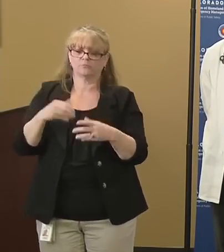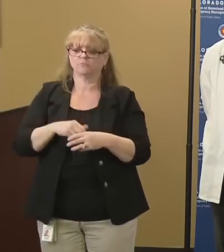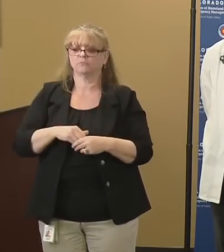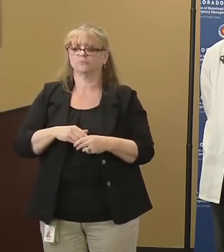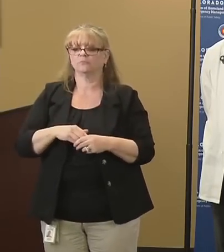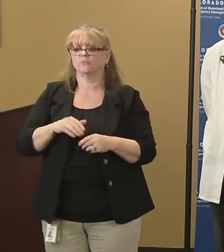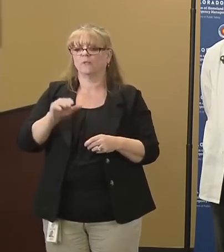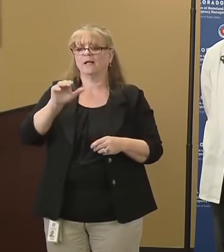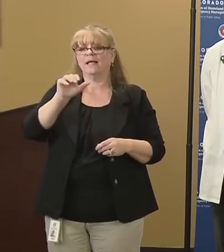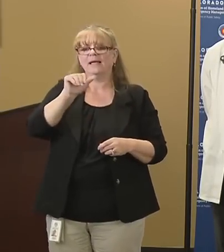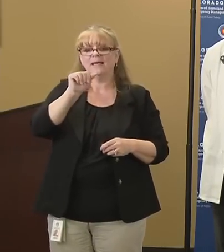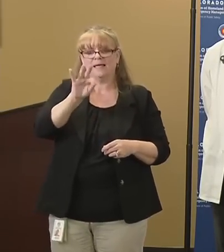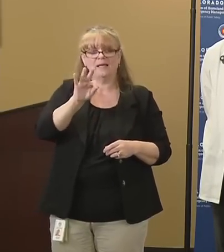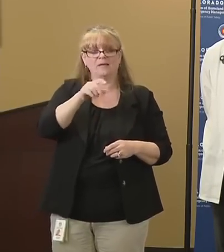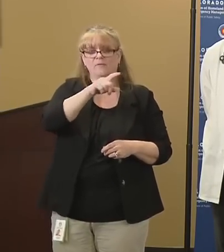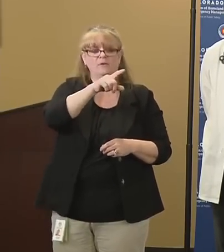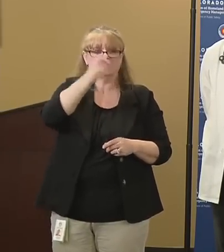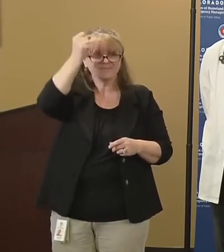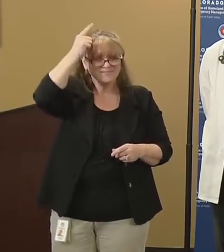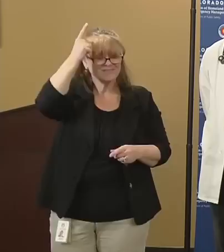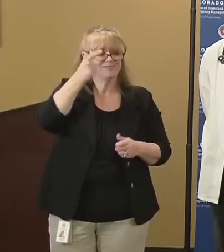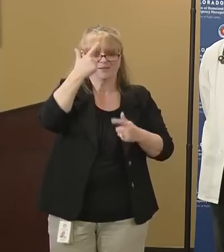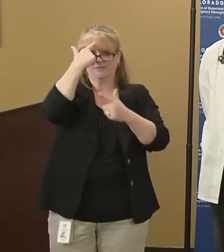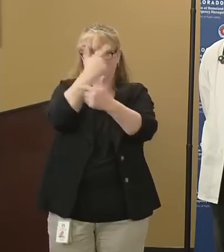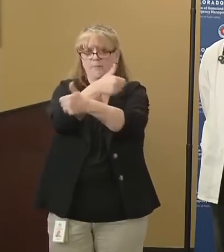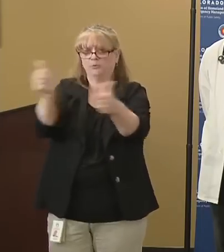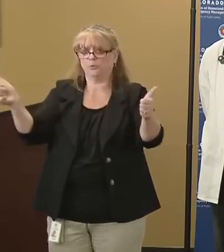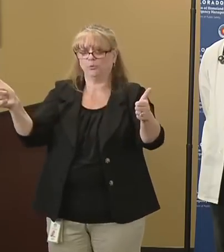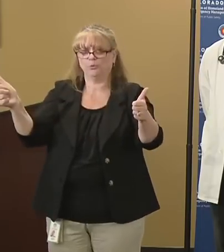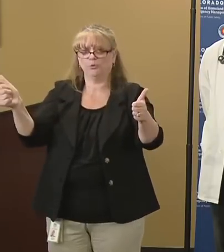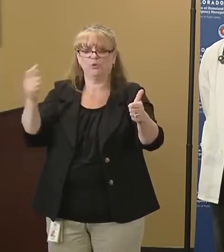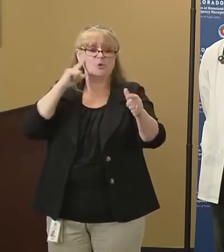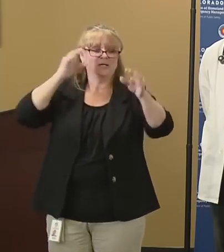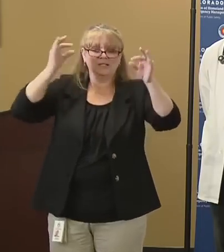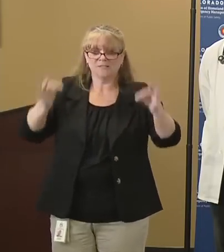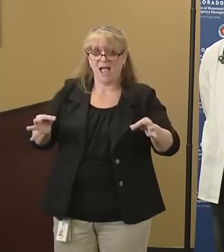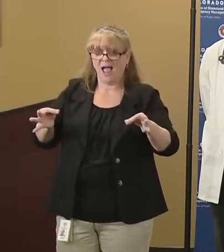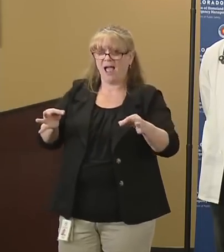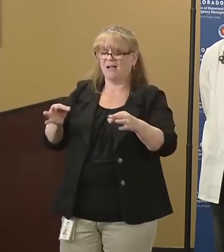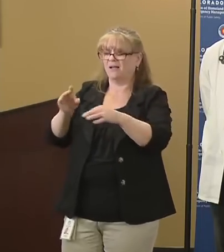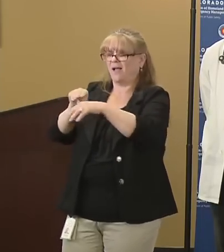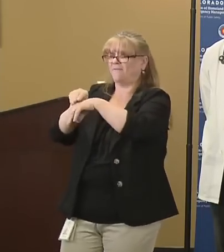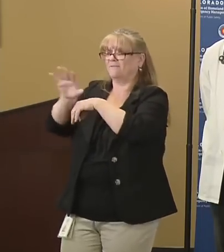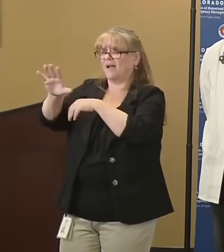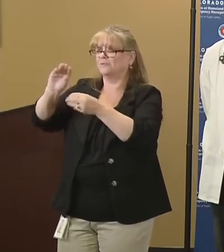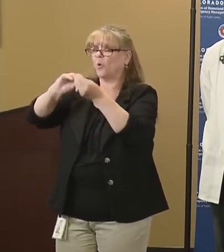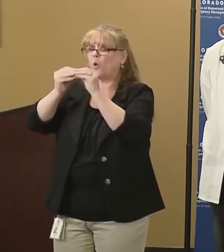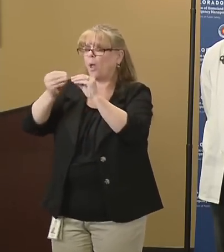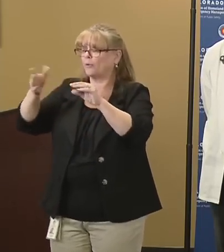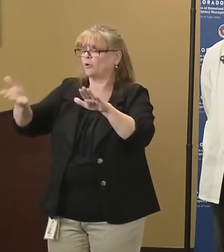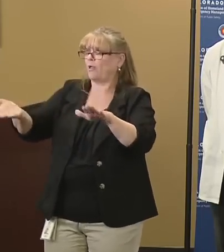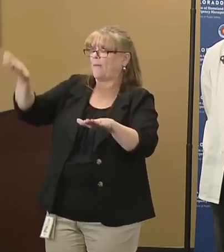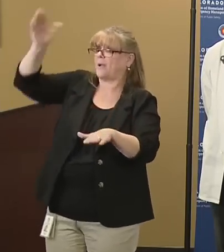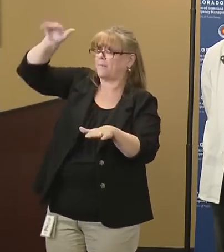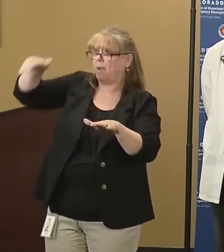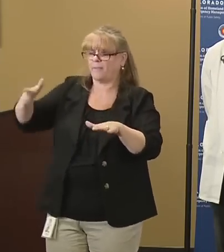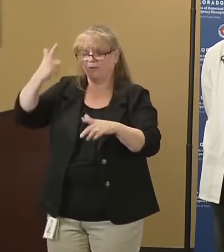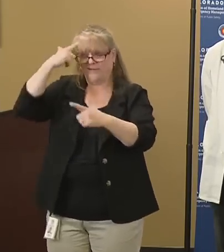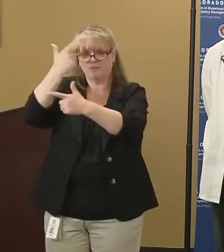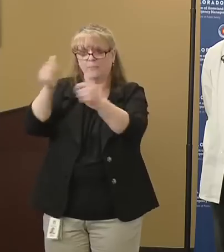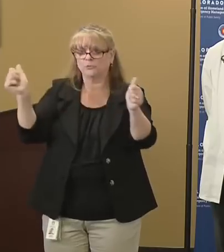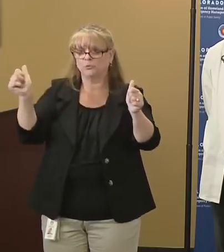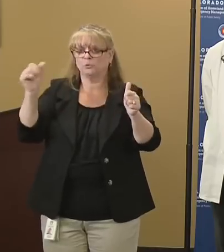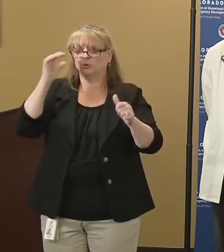decisions and your choices. Your choice to not go out or leave your home and leave your family or housemates unless you absolutely have